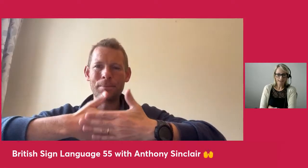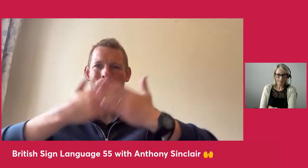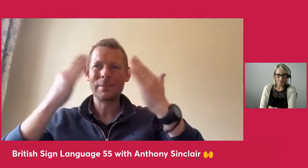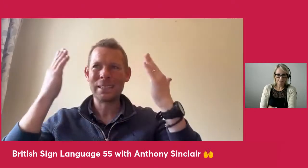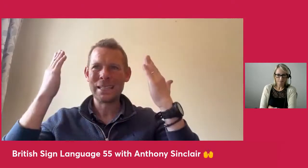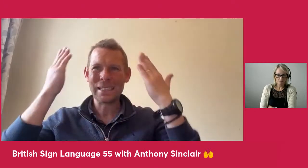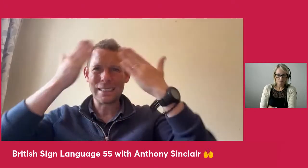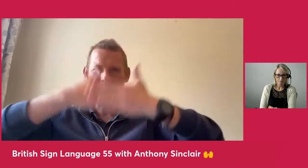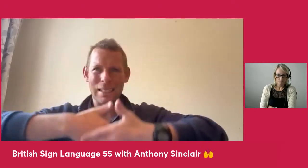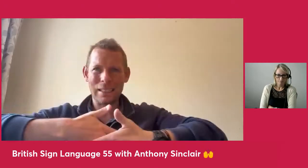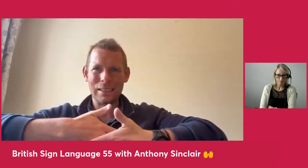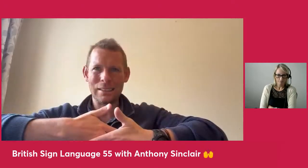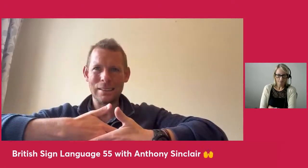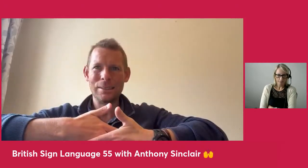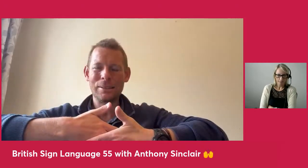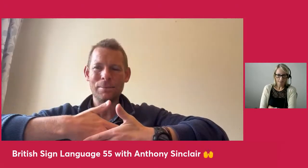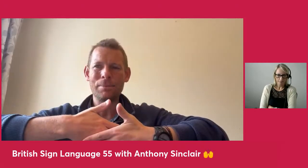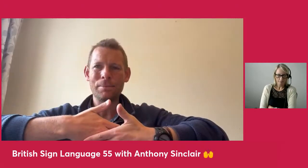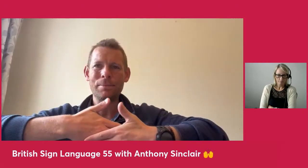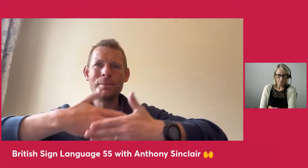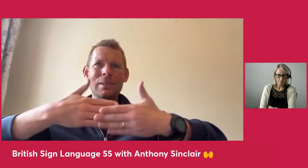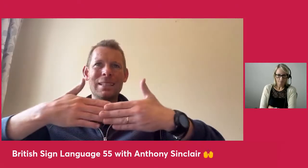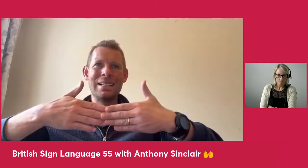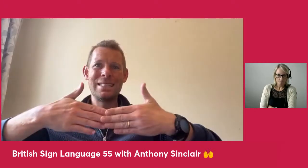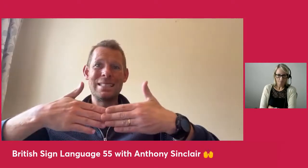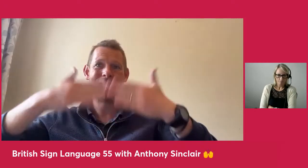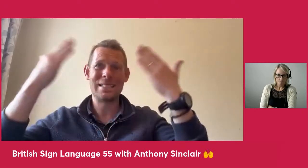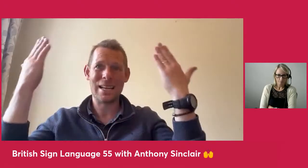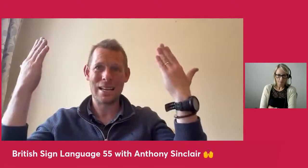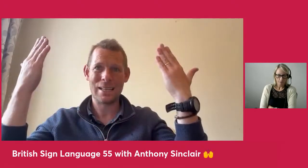and night, night.